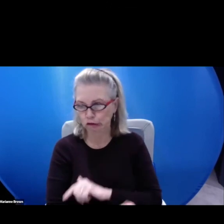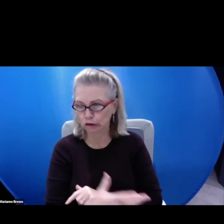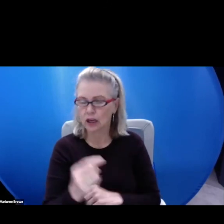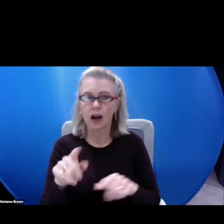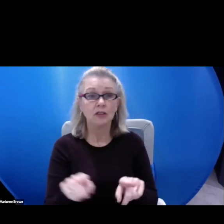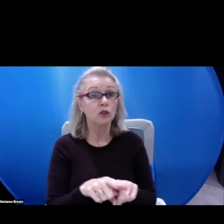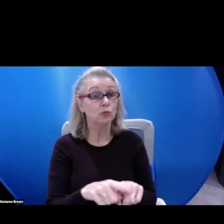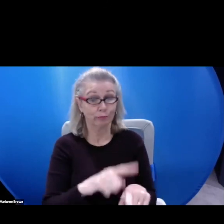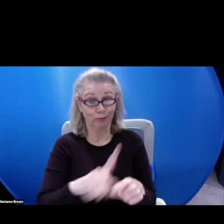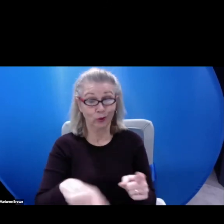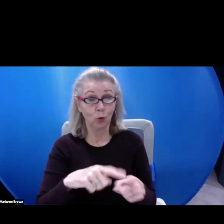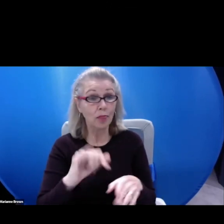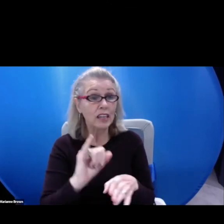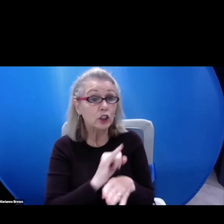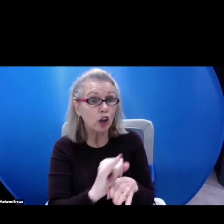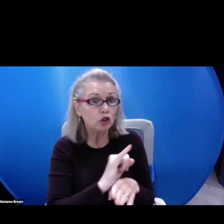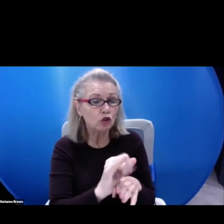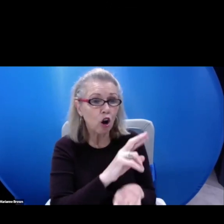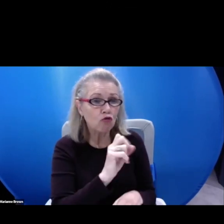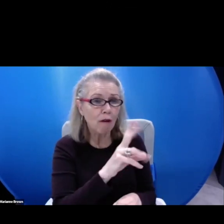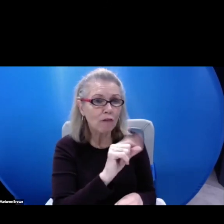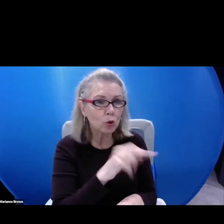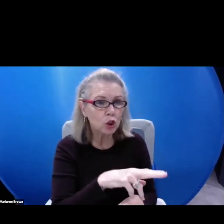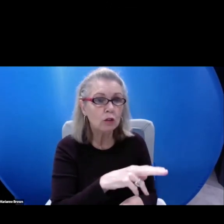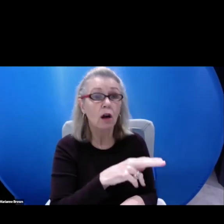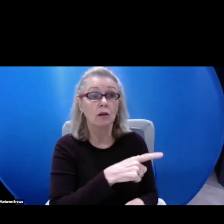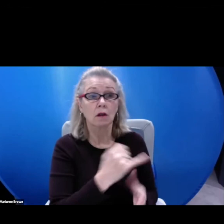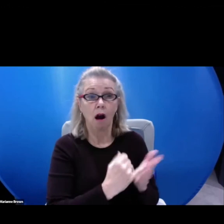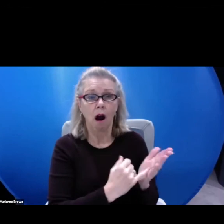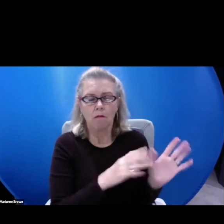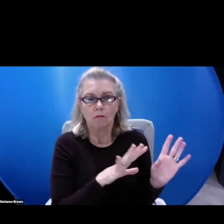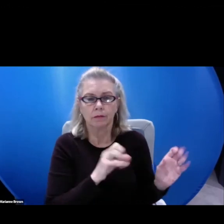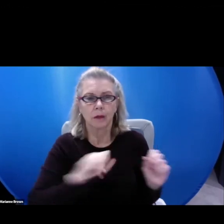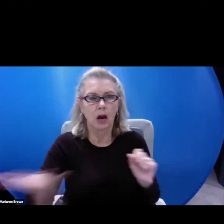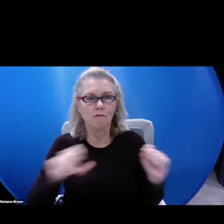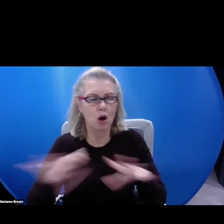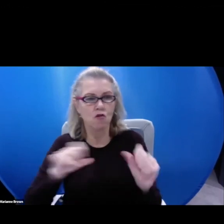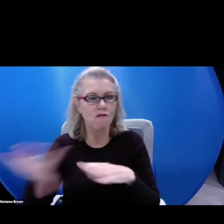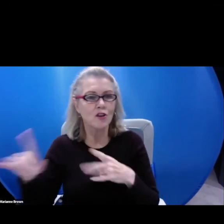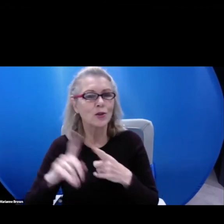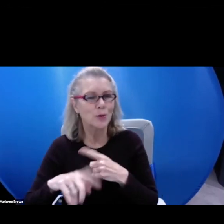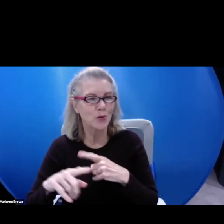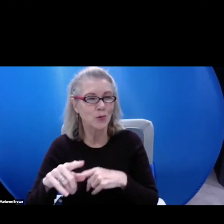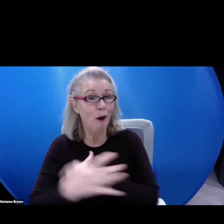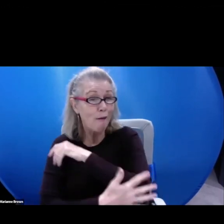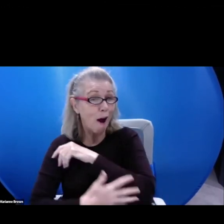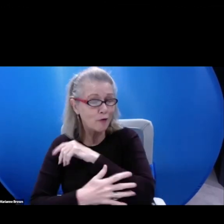when artists flocked to the countryside seeking better conditions for creating art.